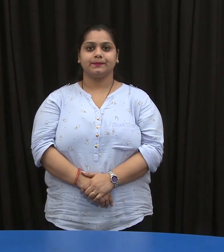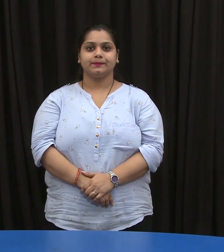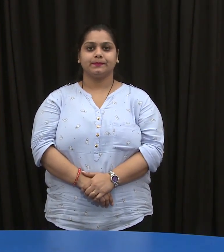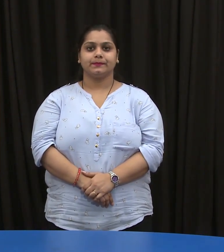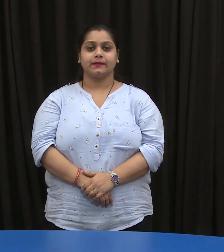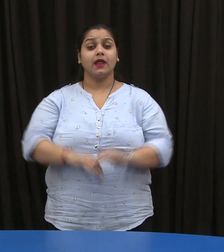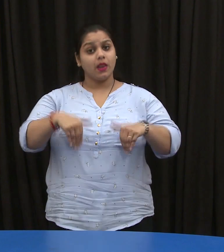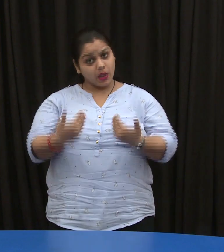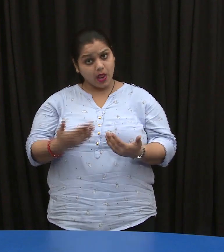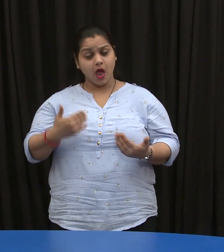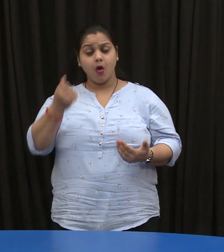Let's now understand